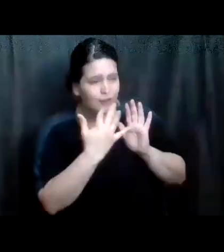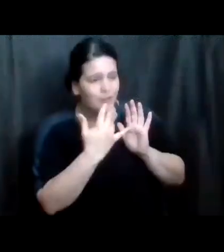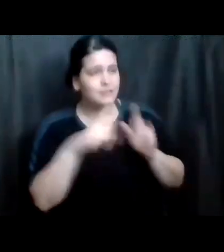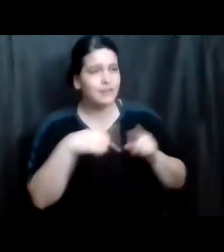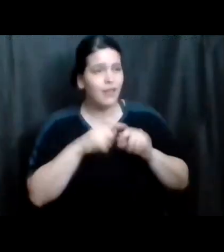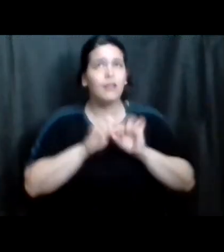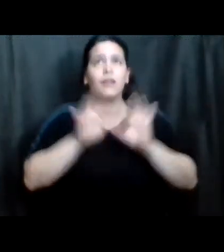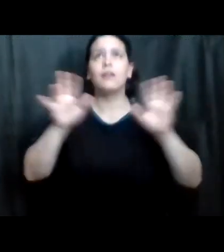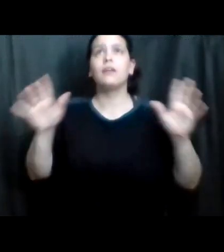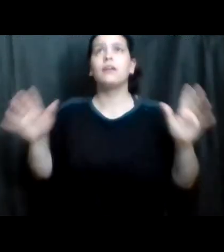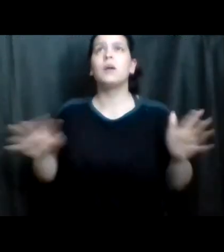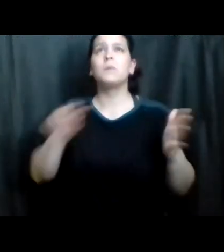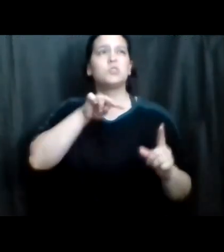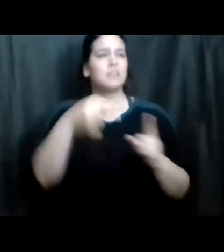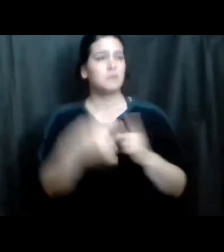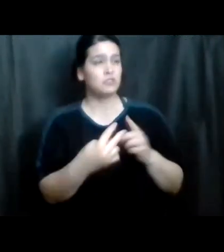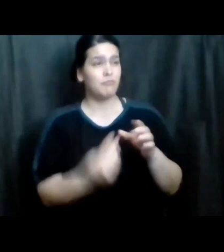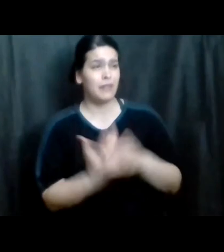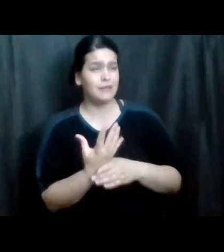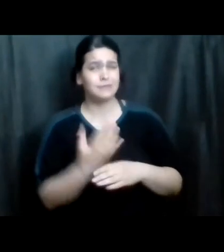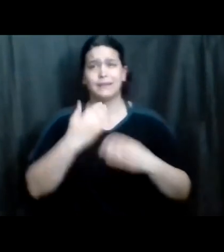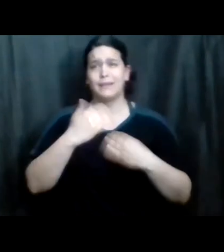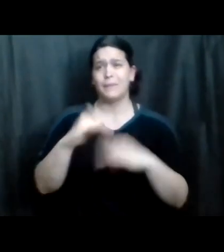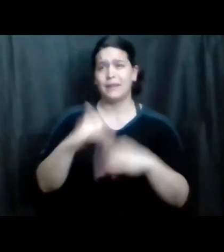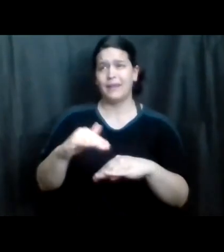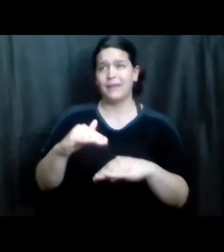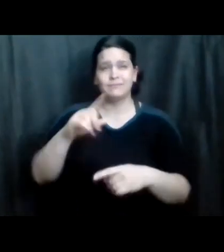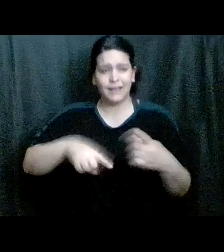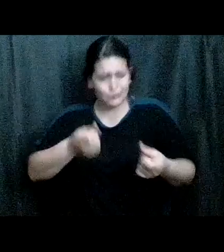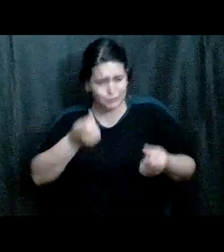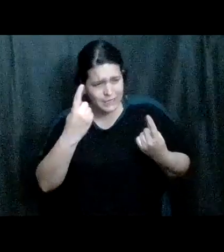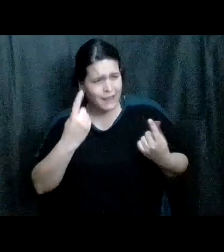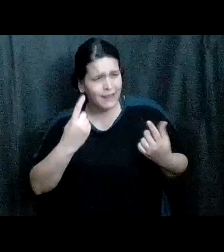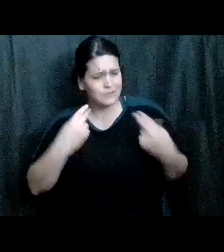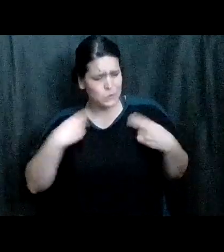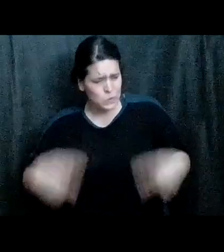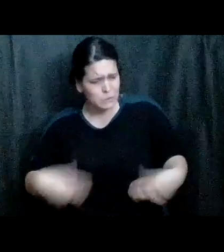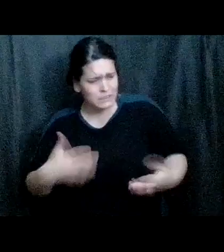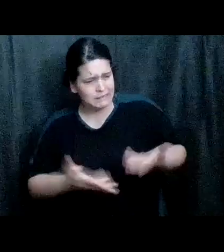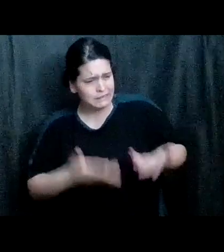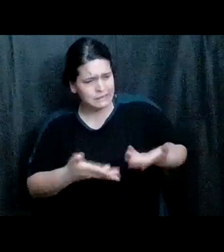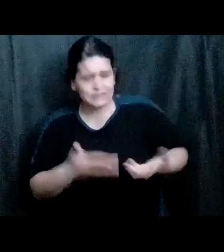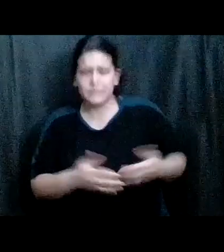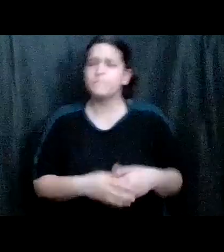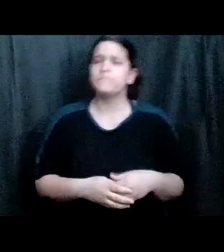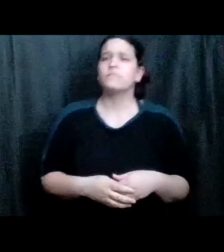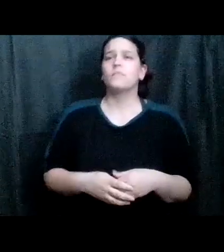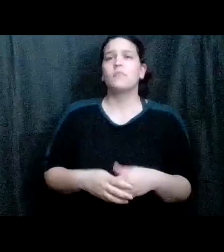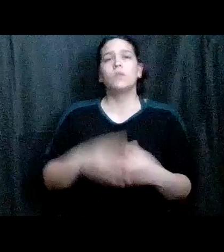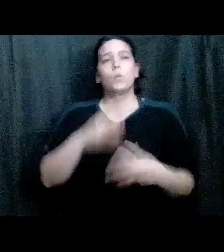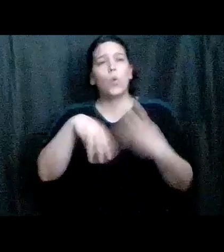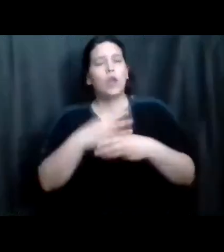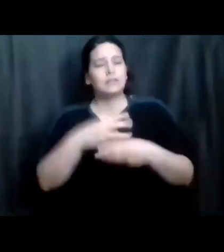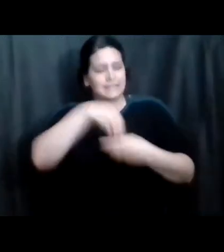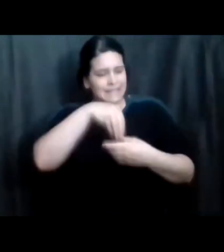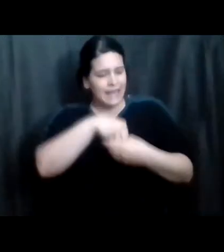Perceptions of plants are limited in this human shell. A pulsating energetic world is contained in senses that are natured and